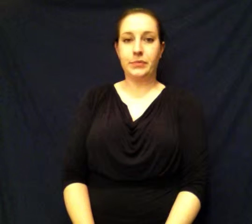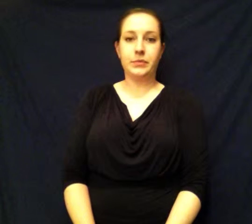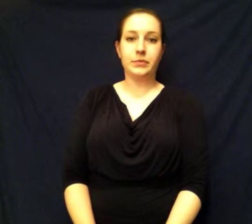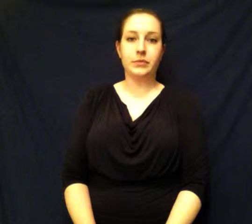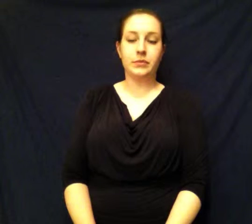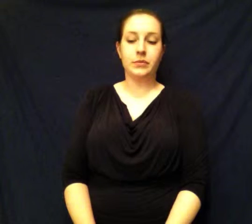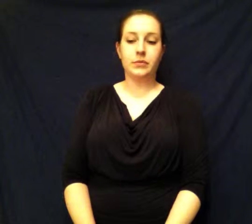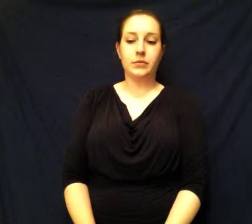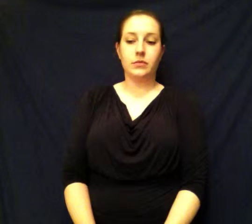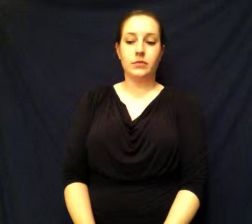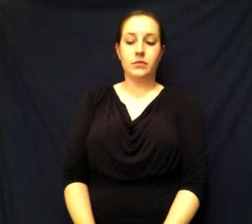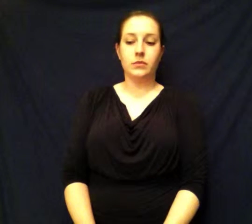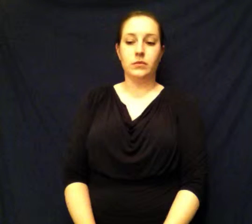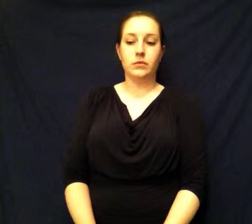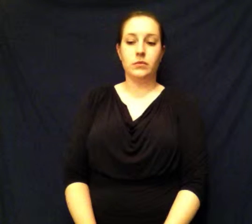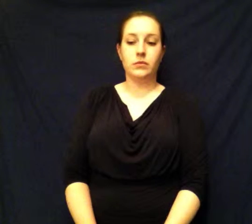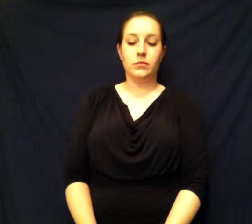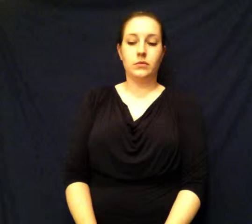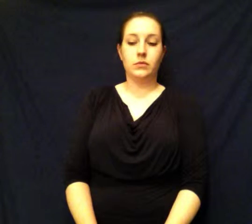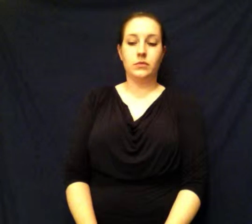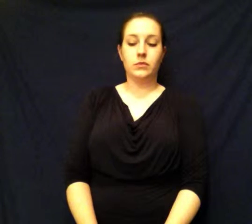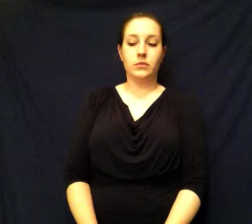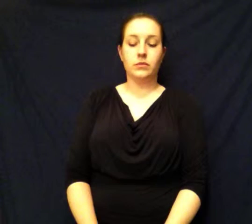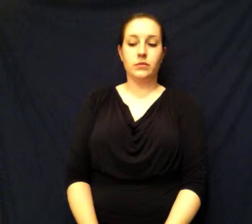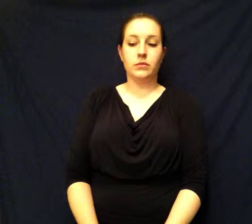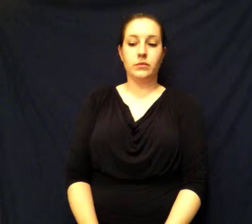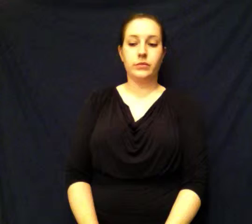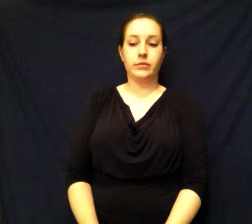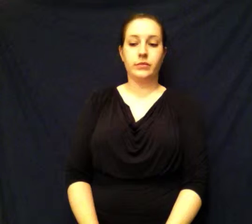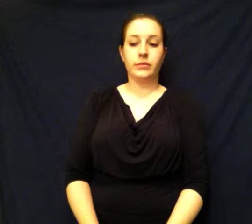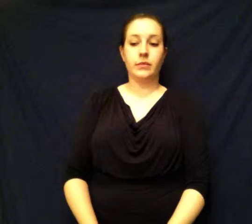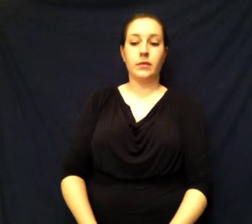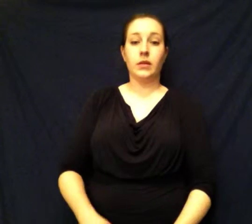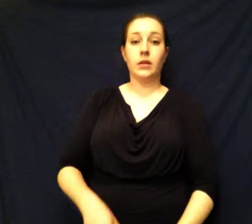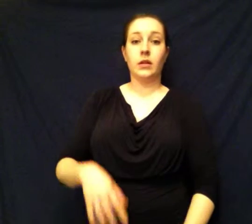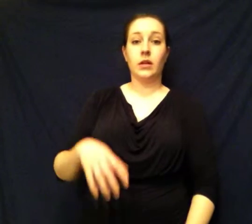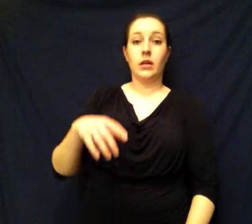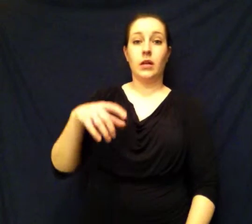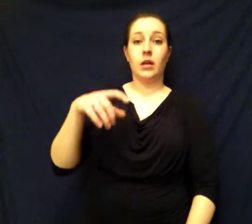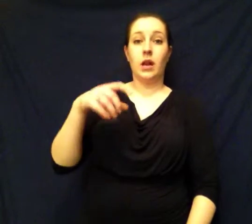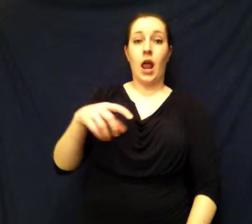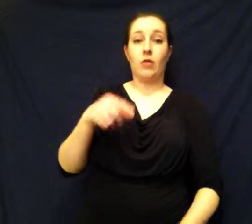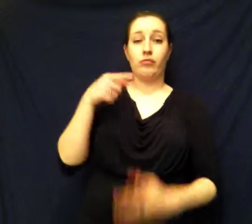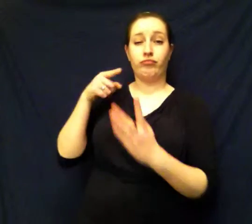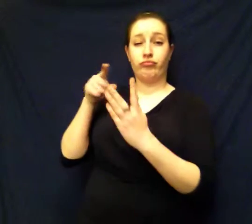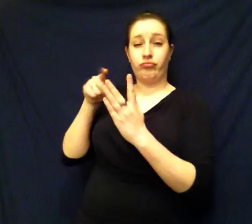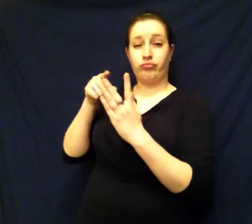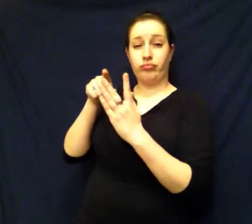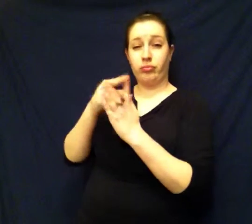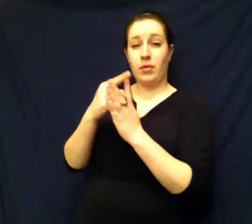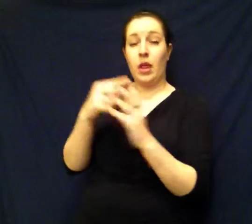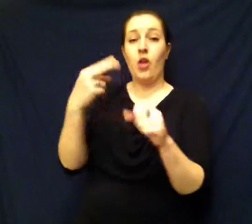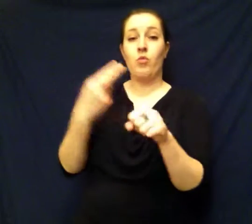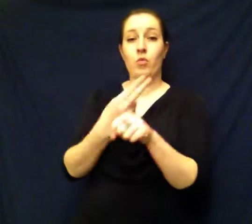In this instance, we were driven to using a jackhammer to get back into where Kleindienst made